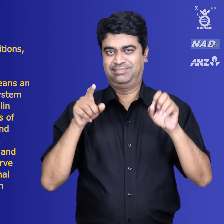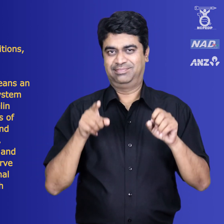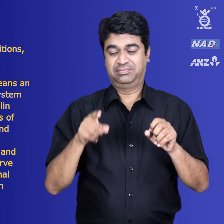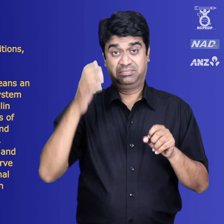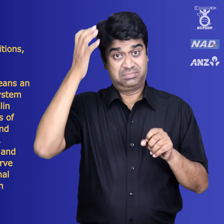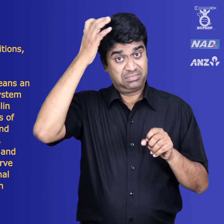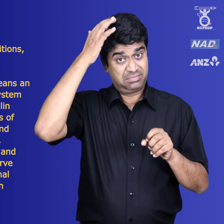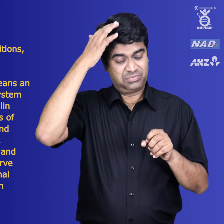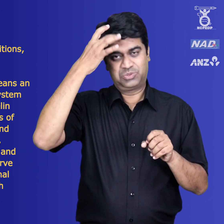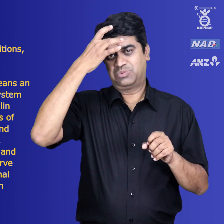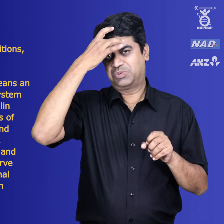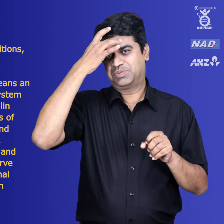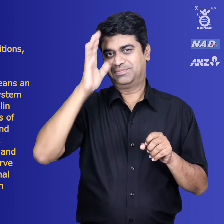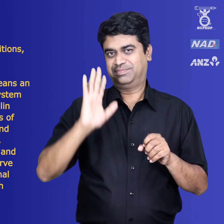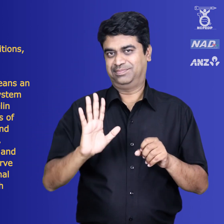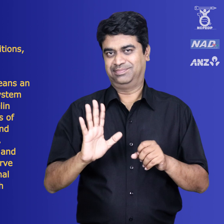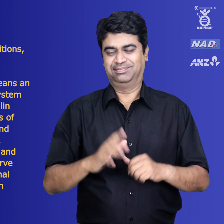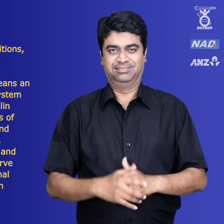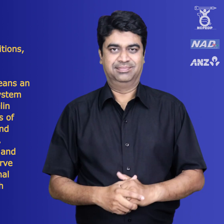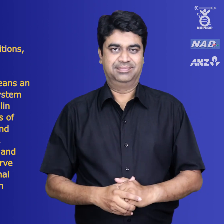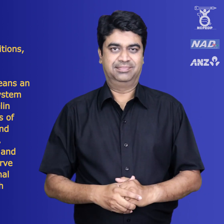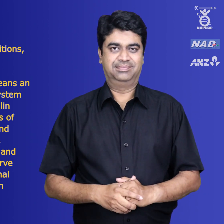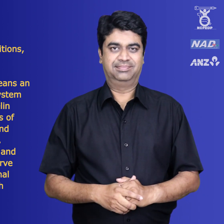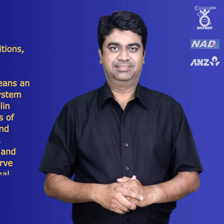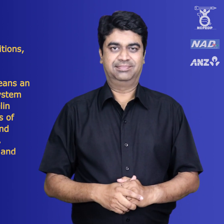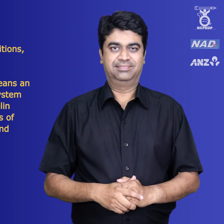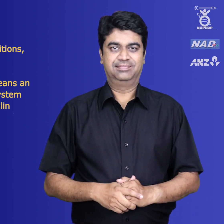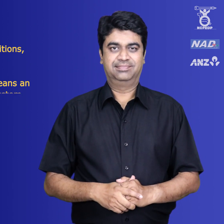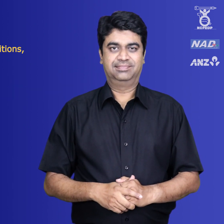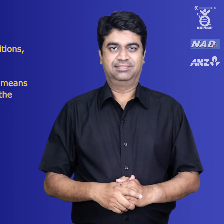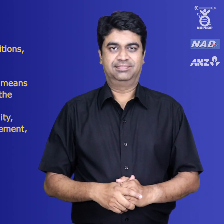spinal cord to communicate with each other.